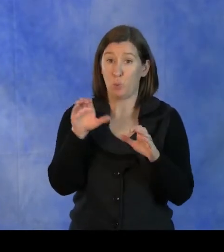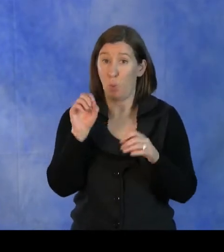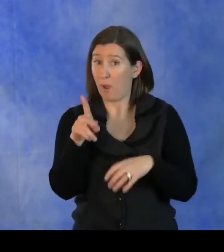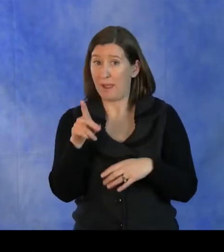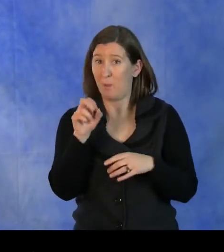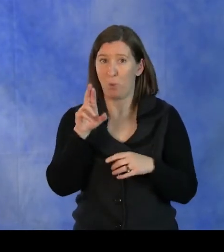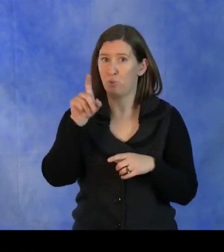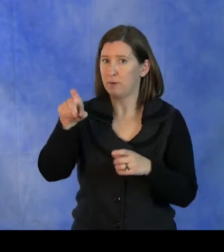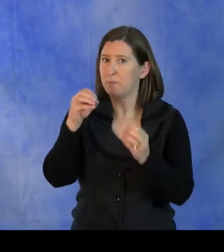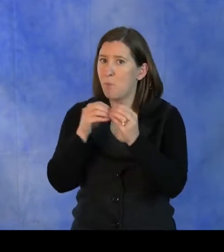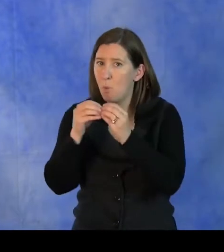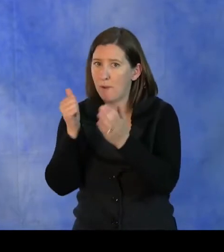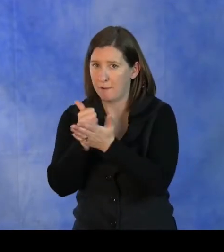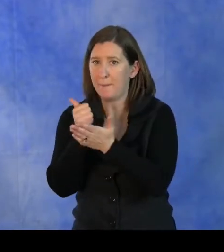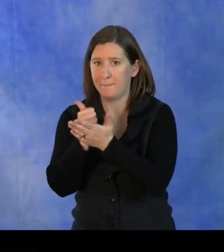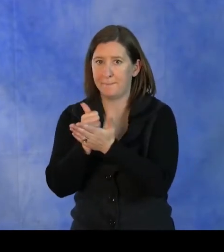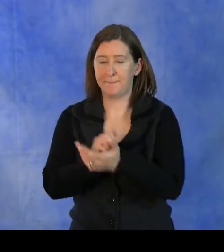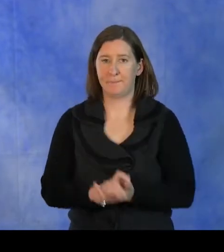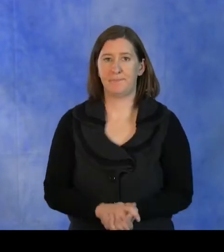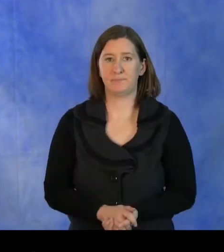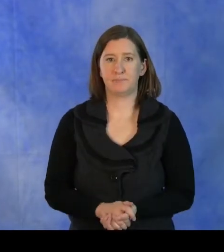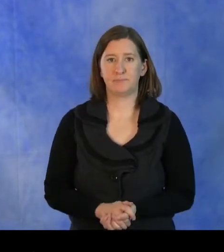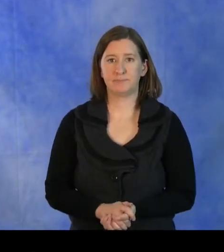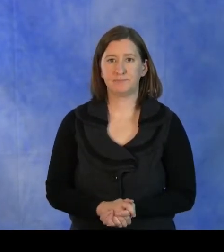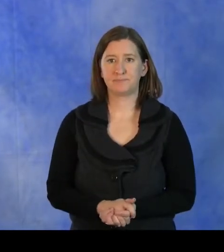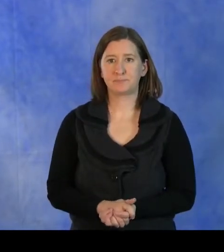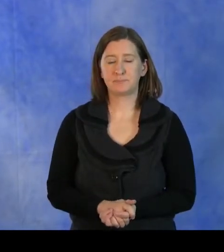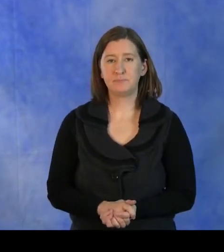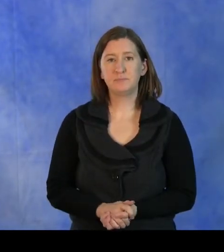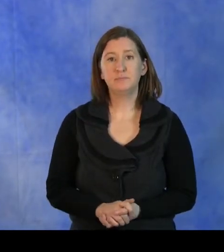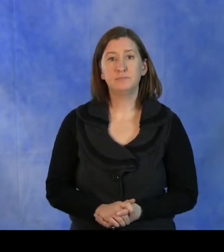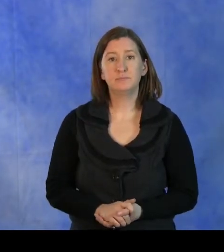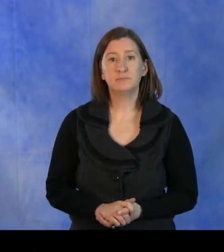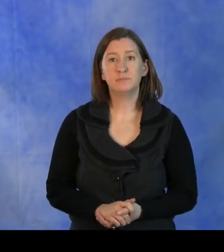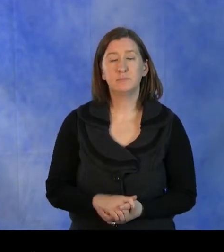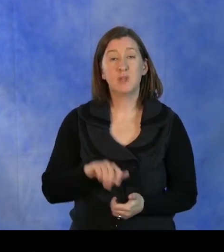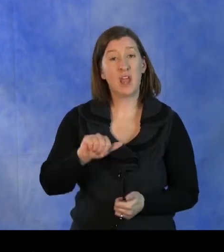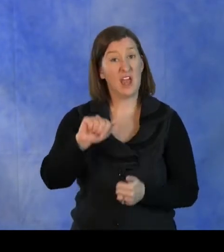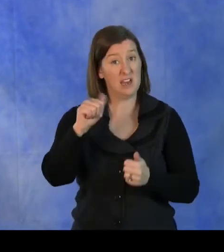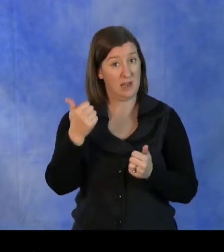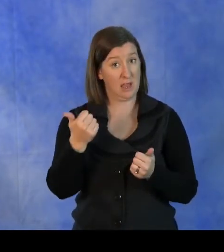you're improving or how they're doing. Maybe they need more assistance.